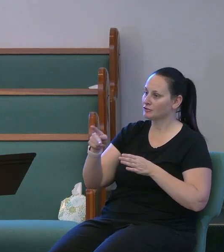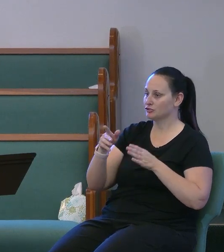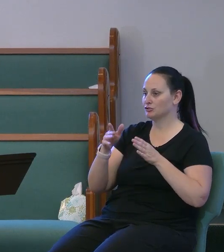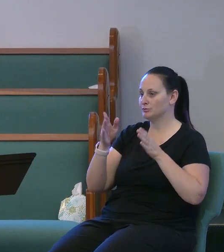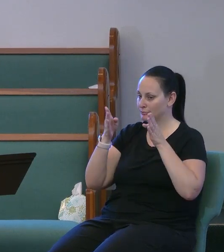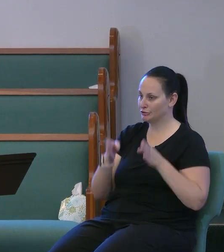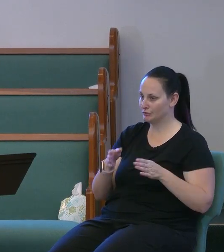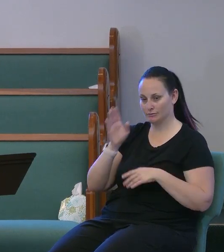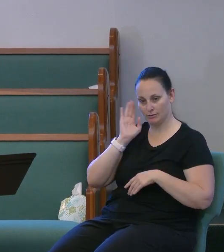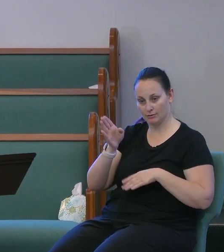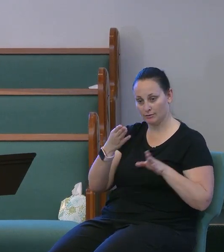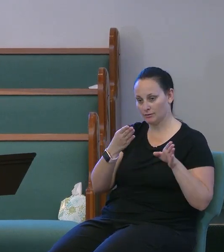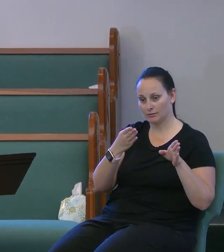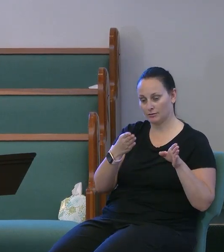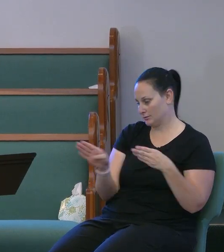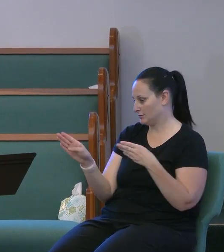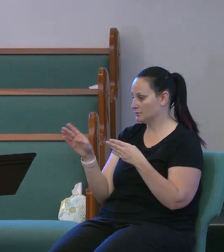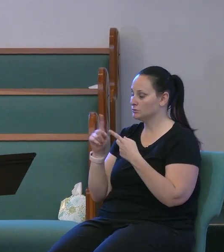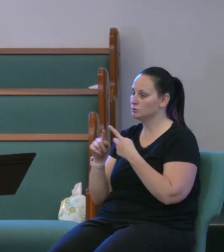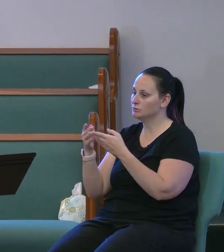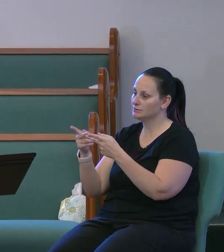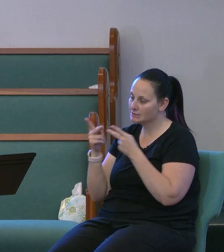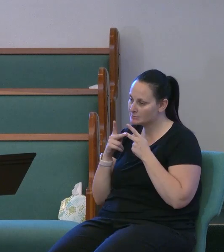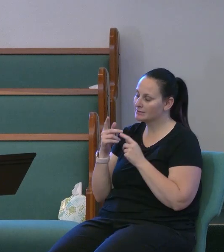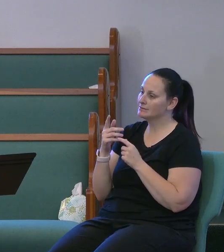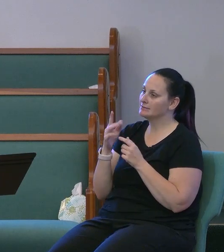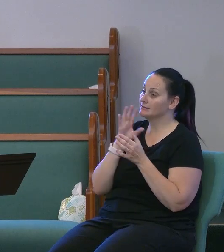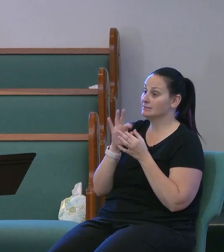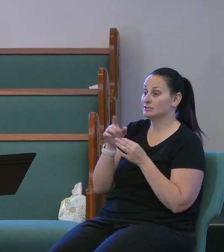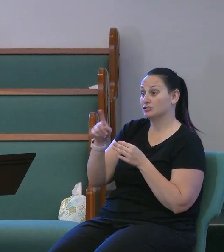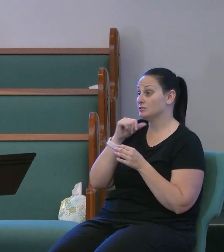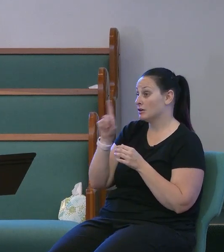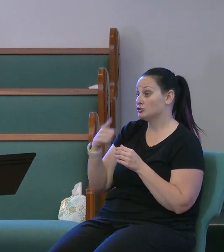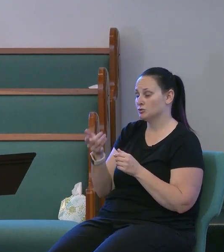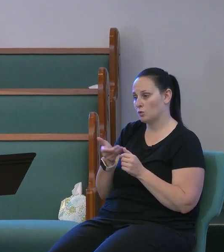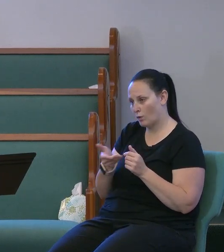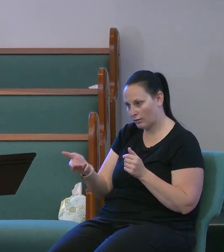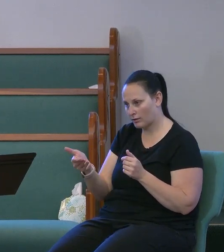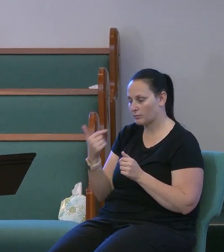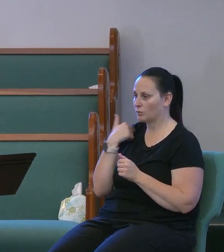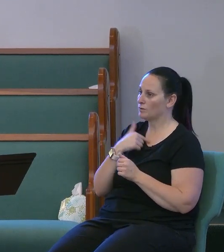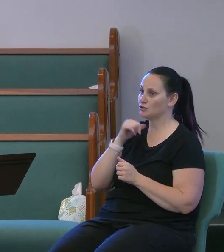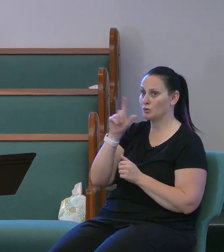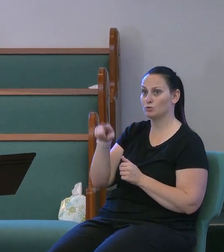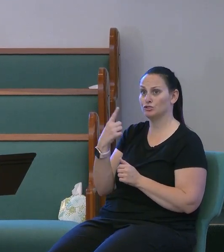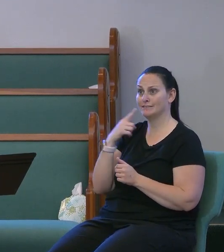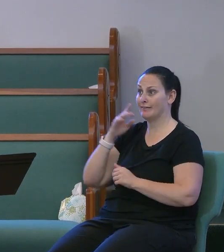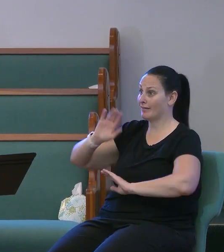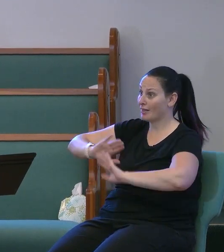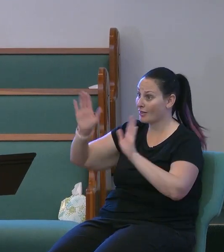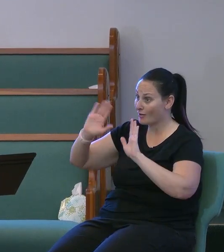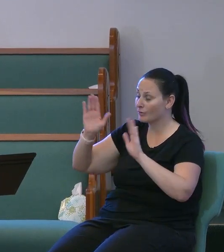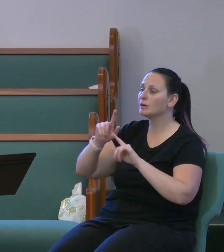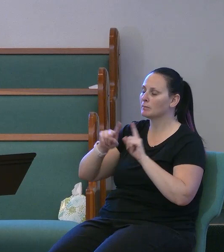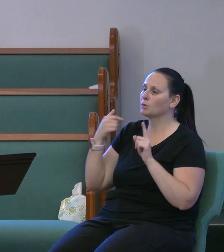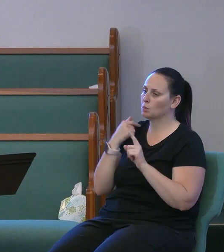greeter. And it moves us to this space that says, you're not just welcomed. We don't just say hello, but we